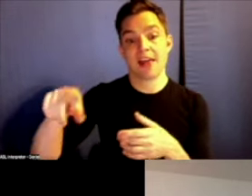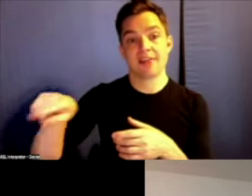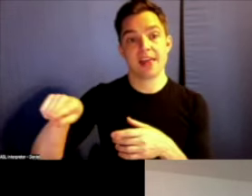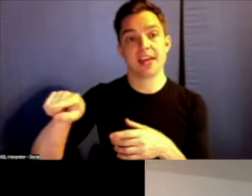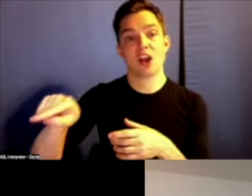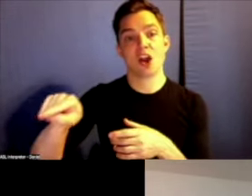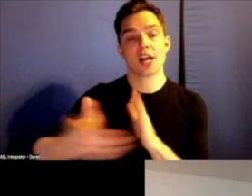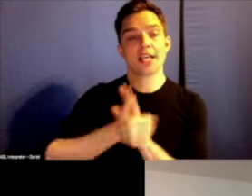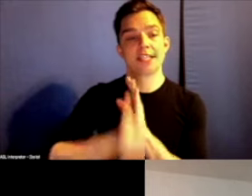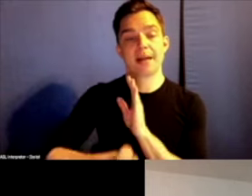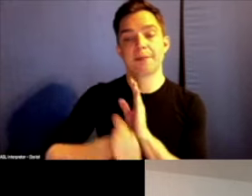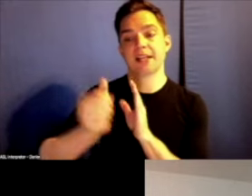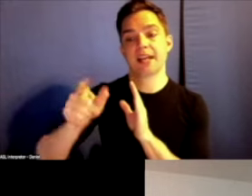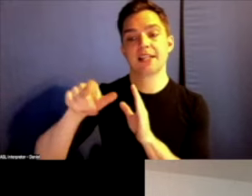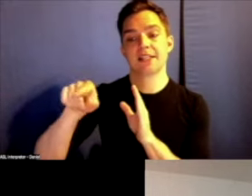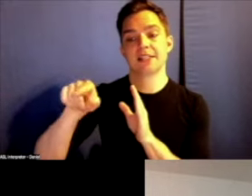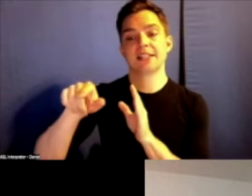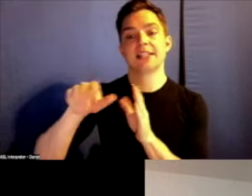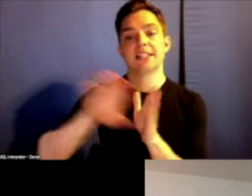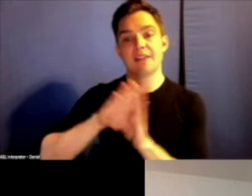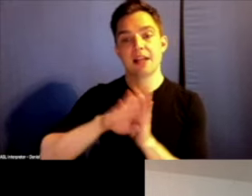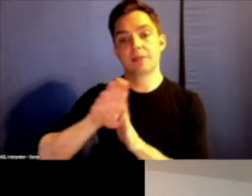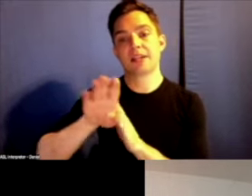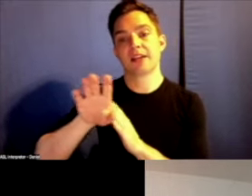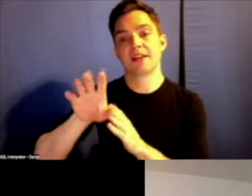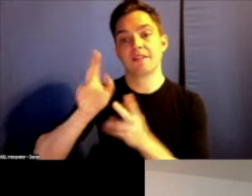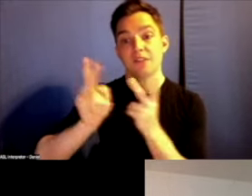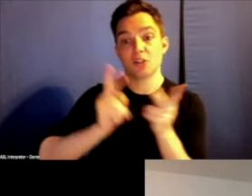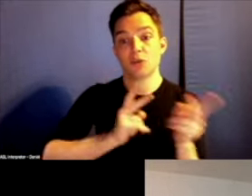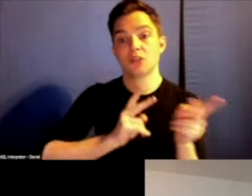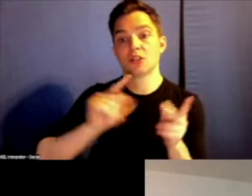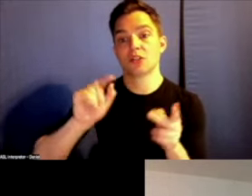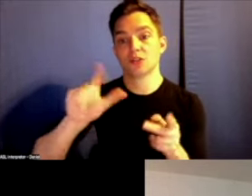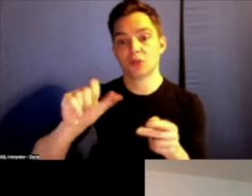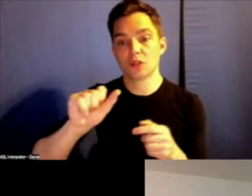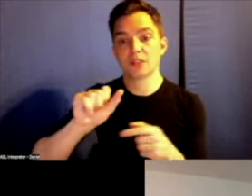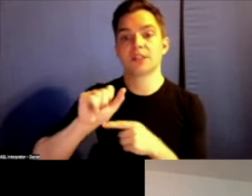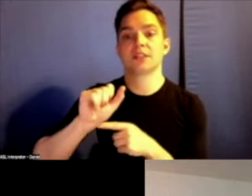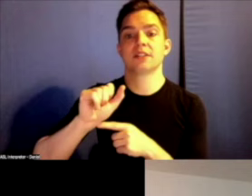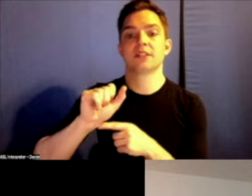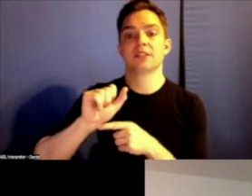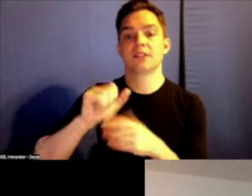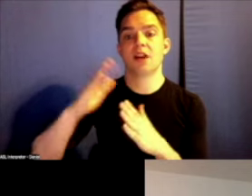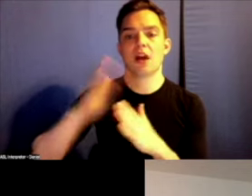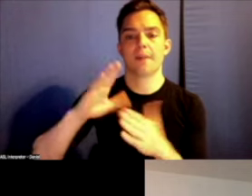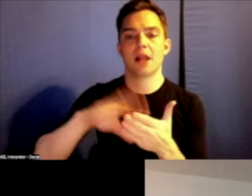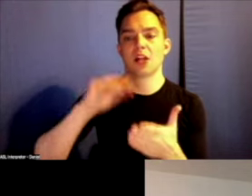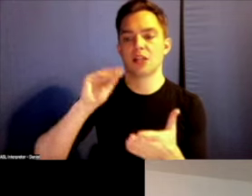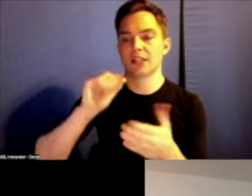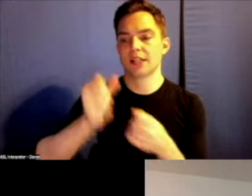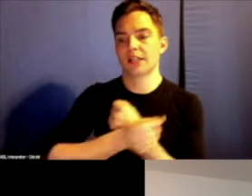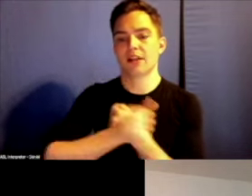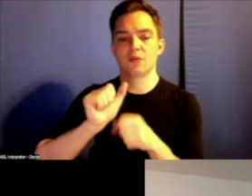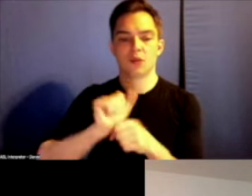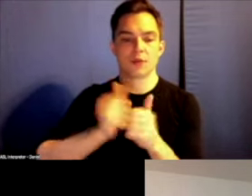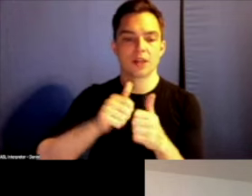adept at developing visuals and tools to optimize learning and love to work with local